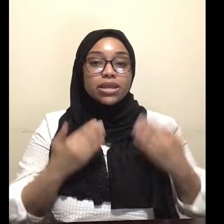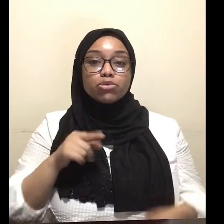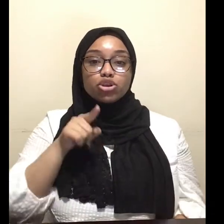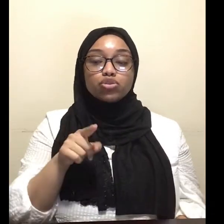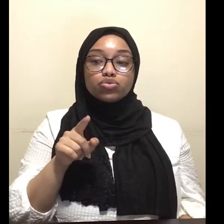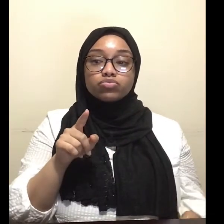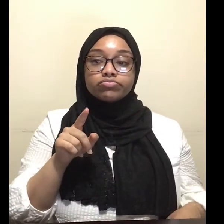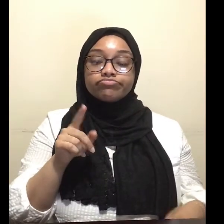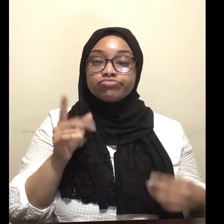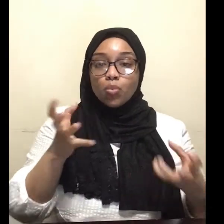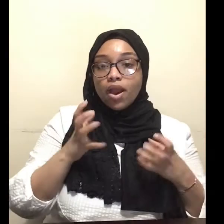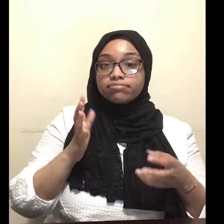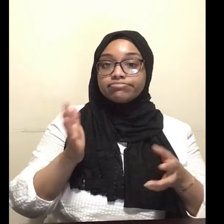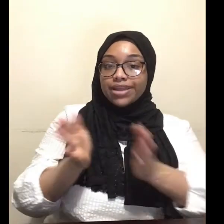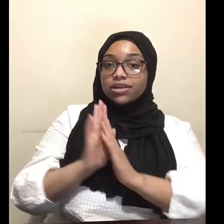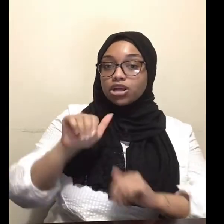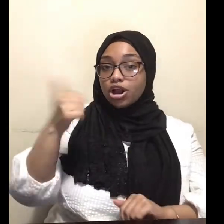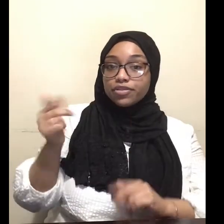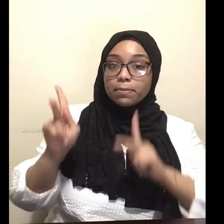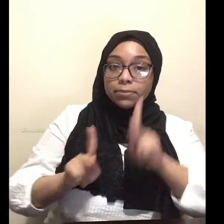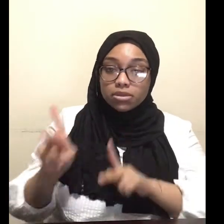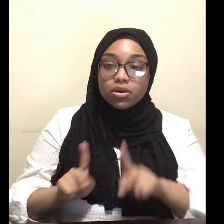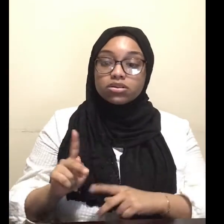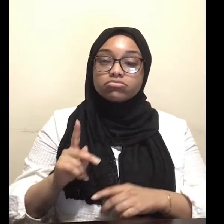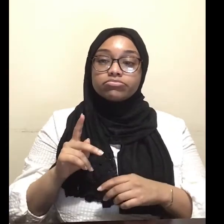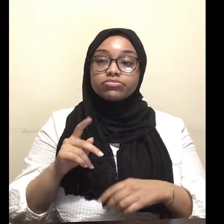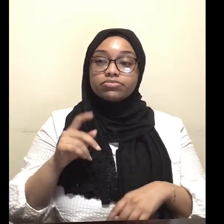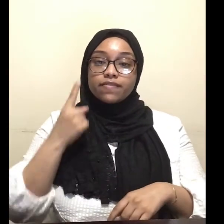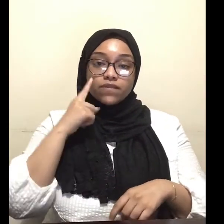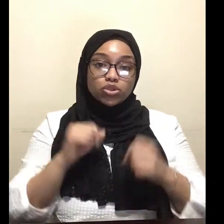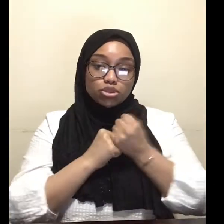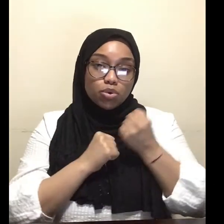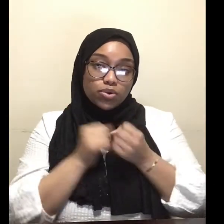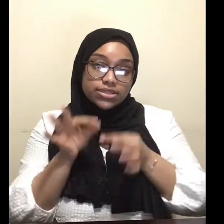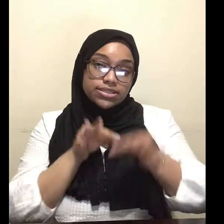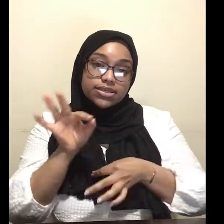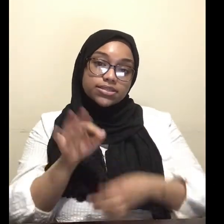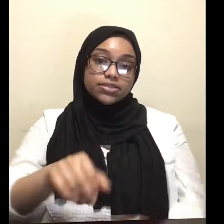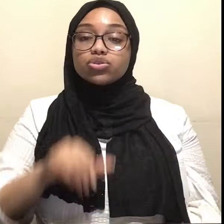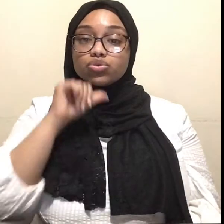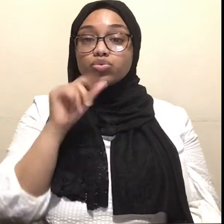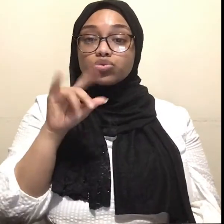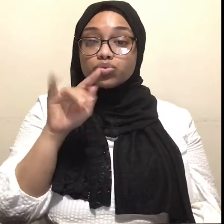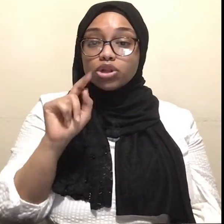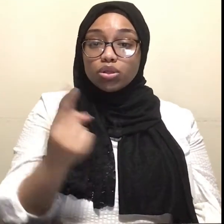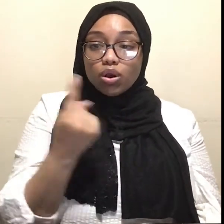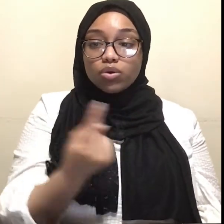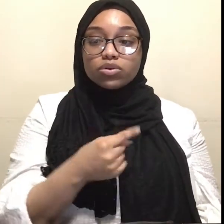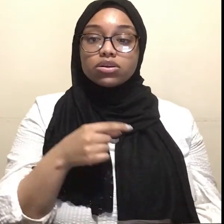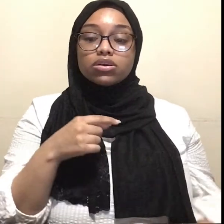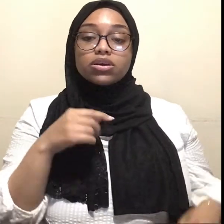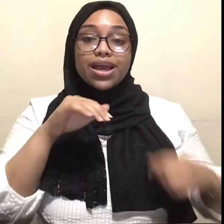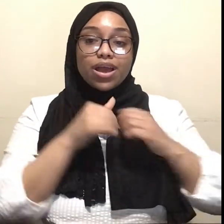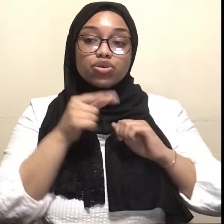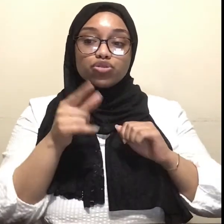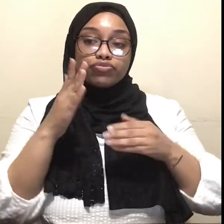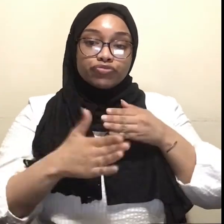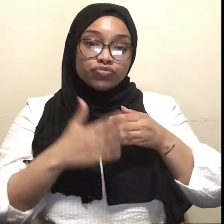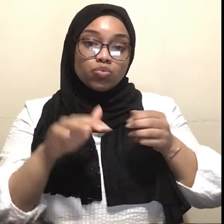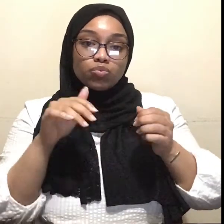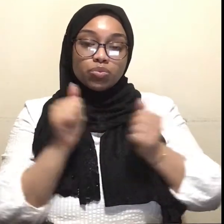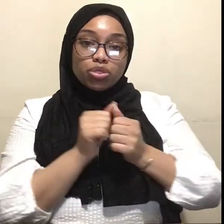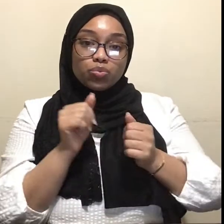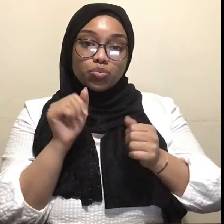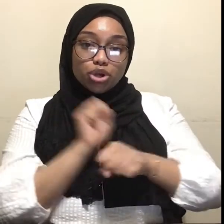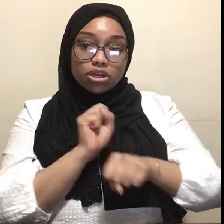3. So you've served on a local advisory board for over 2 years, and the bylaws require members to transition off after a